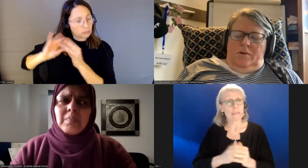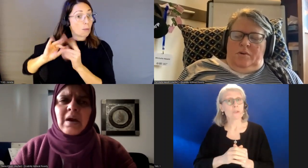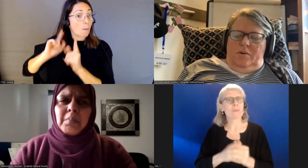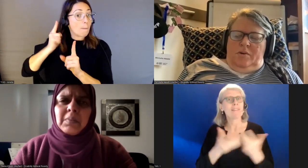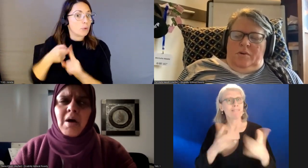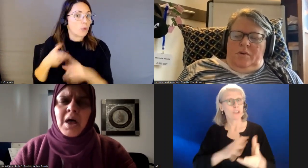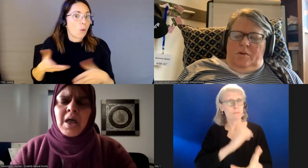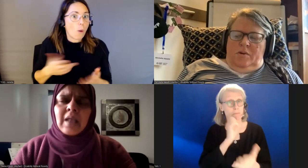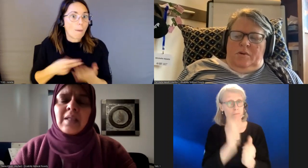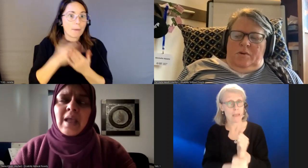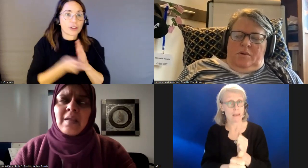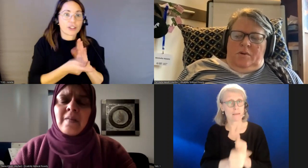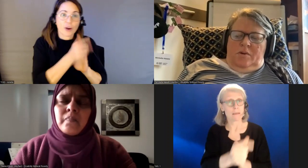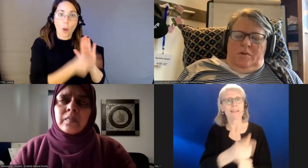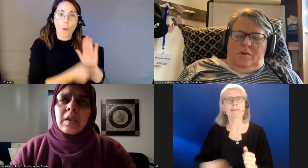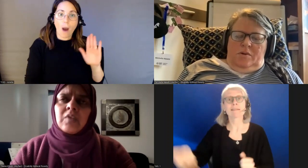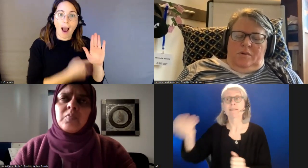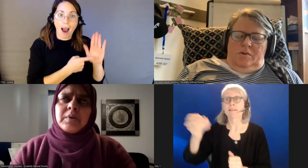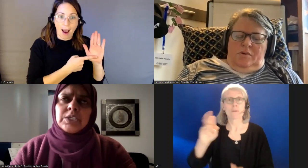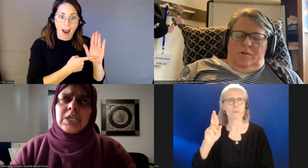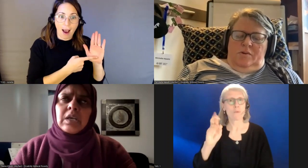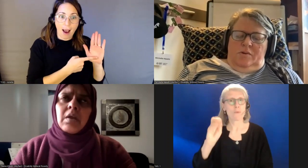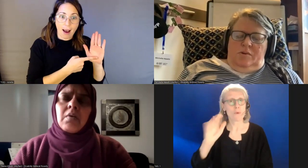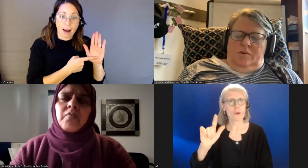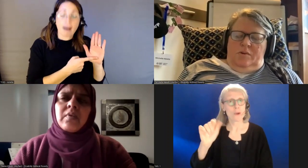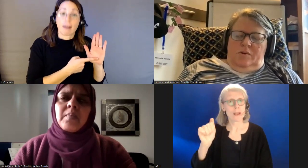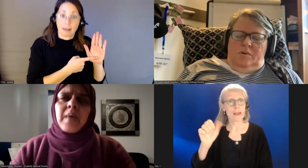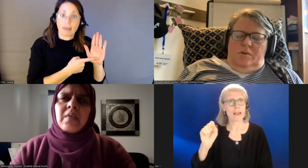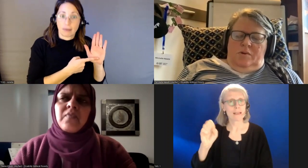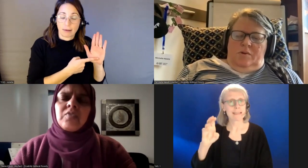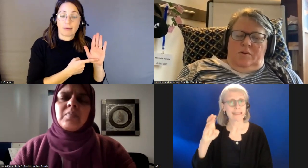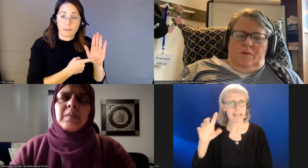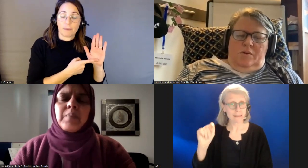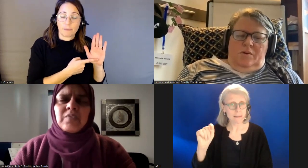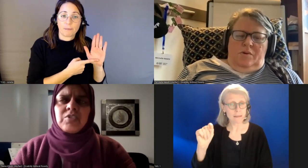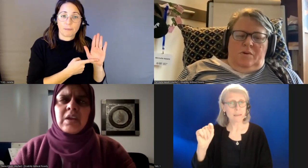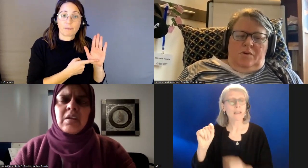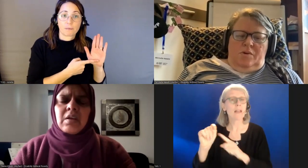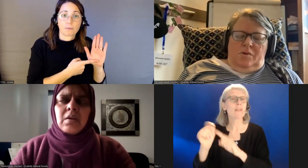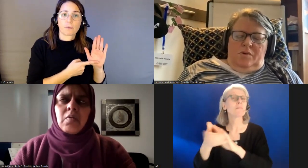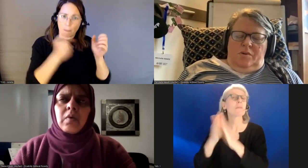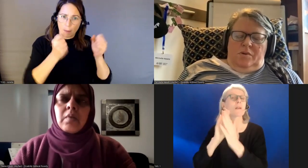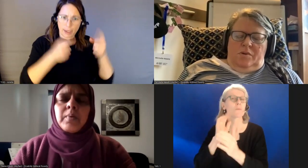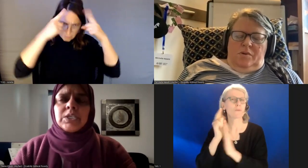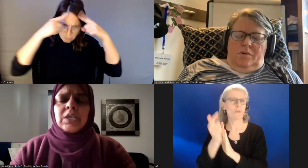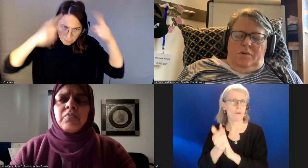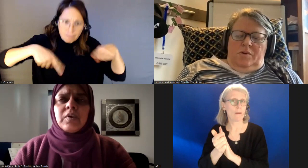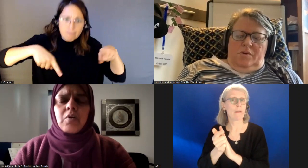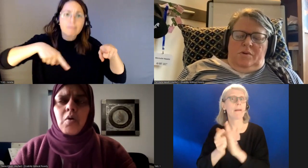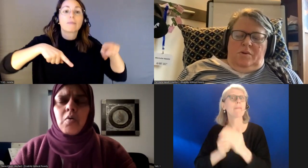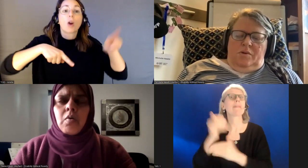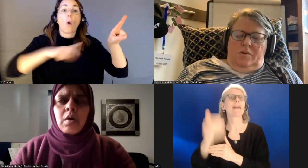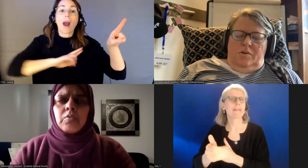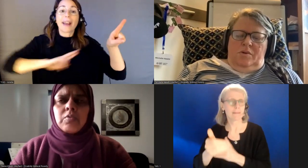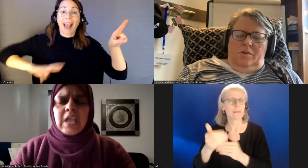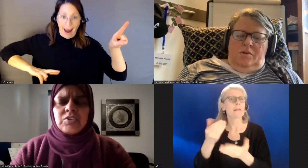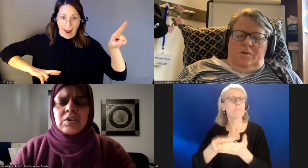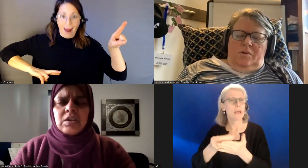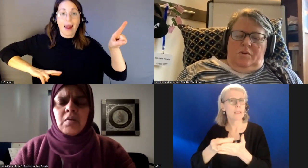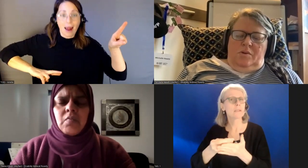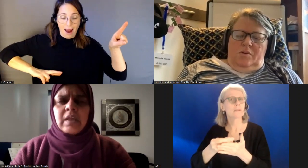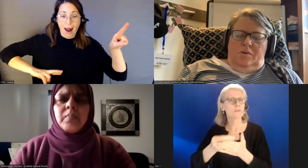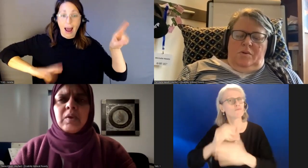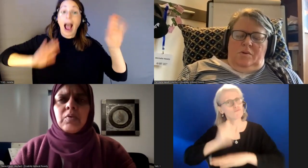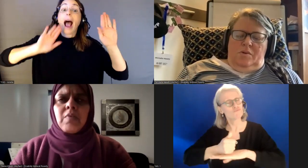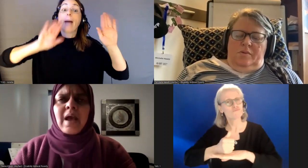assent and become law. And then it's pushing for the benefit to be budgeted. We're pushing for